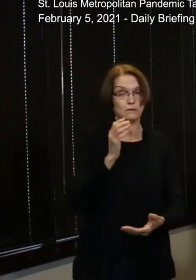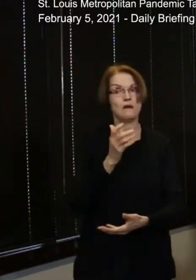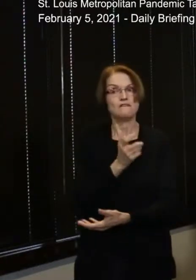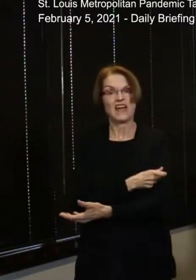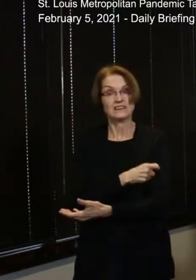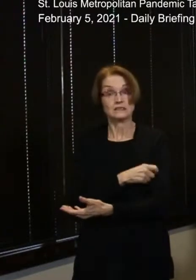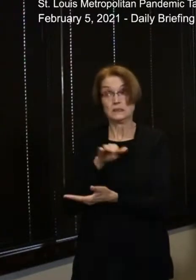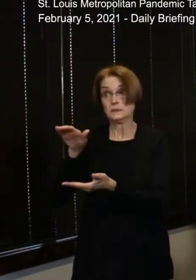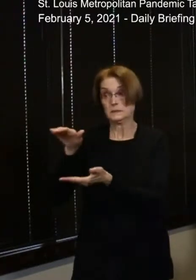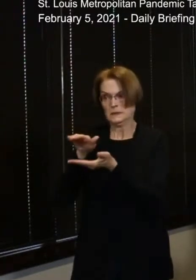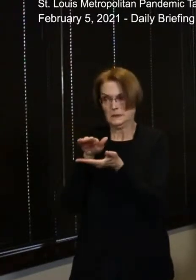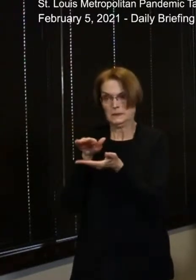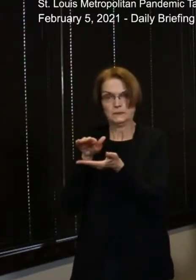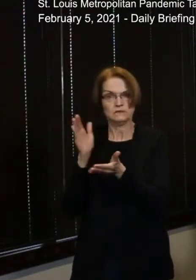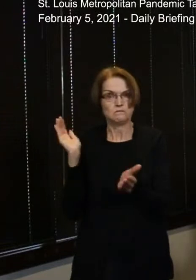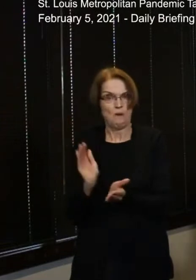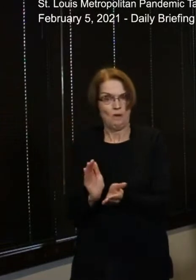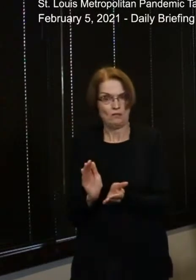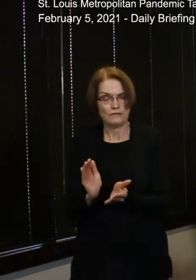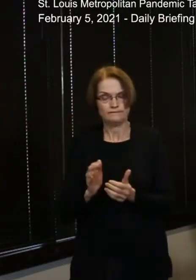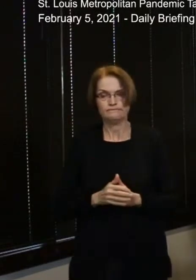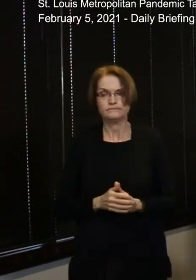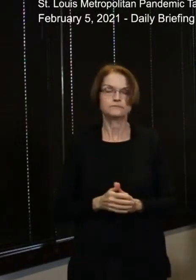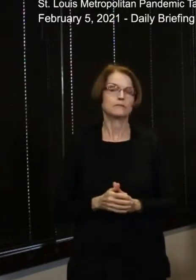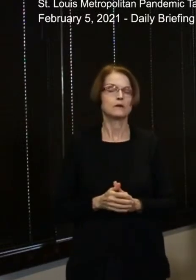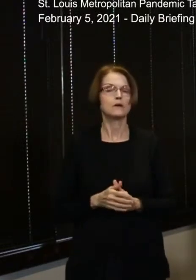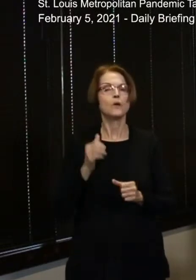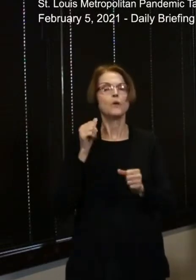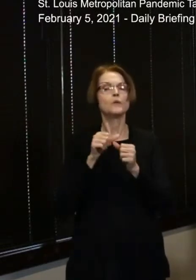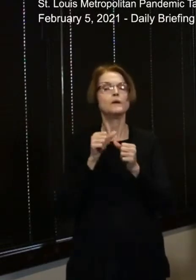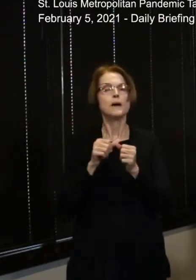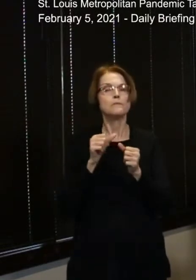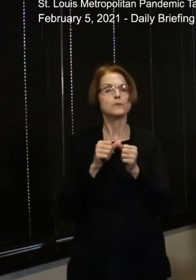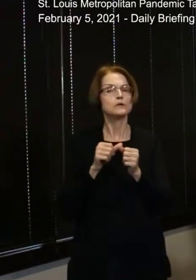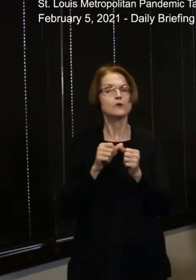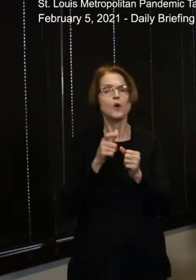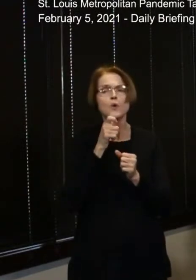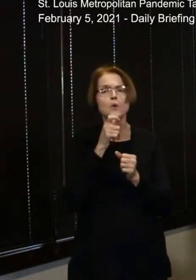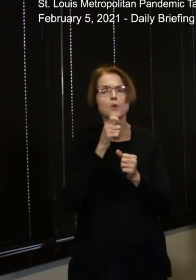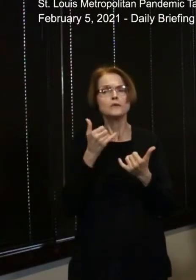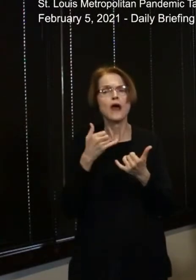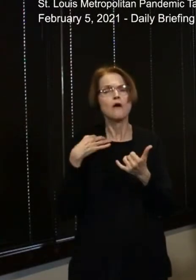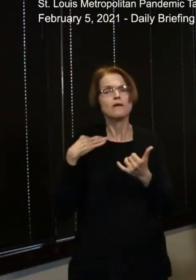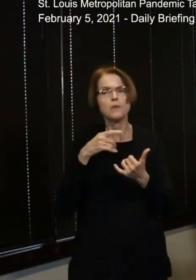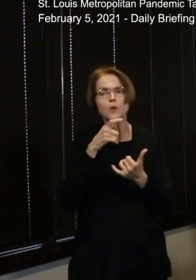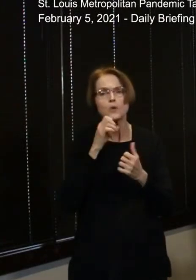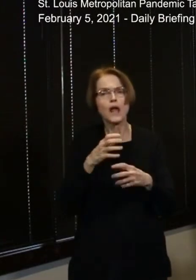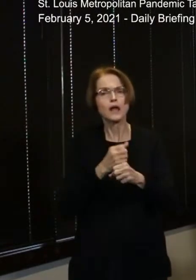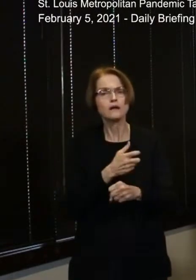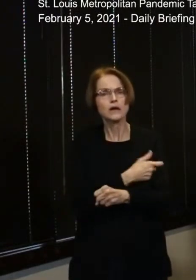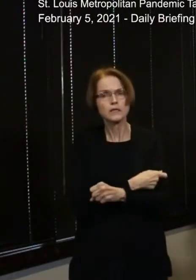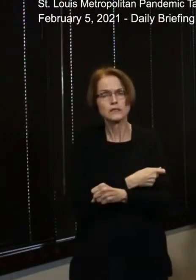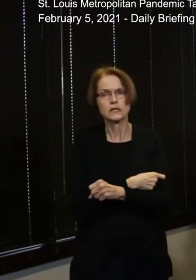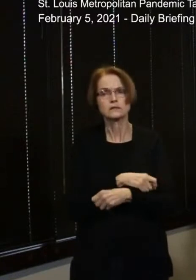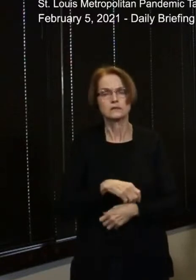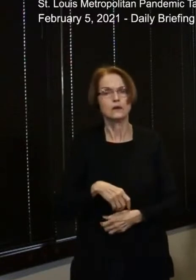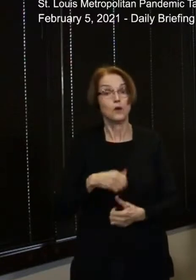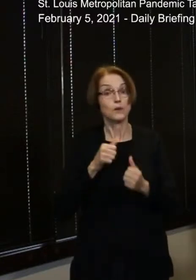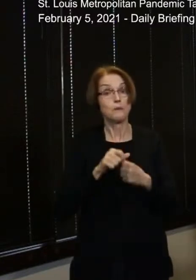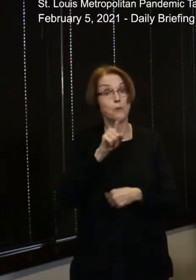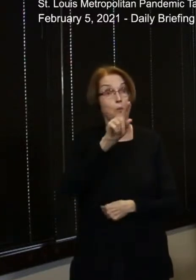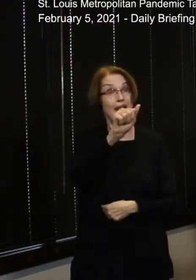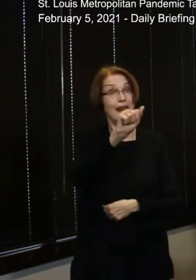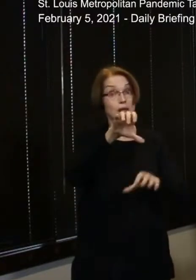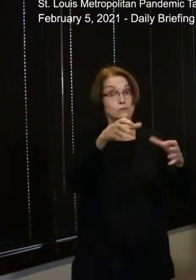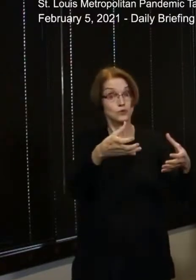currently available. Now, remember who is currently available. So it started off with that 1A